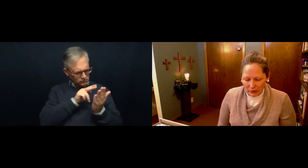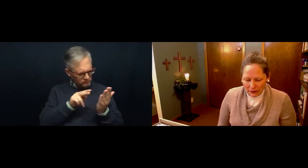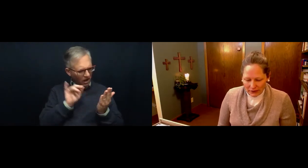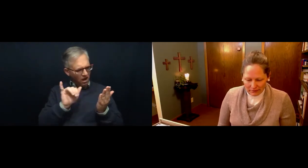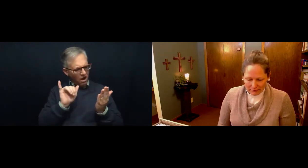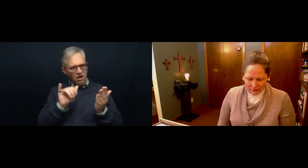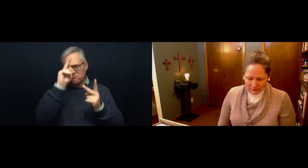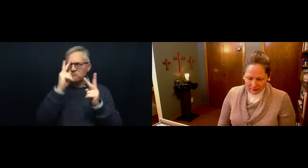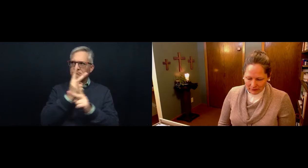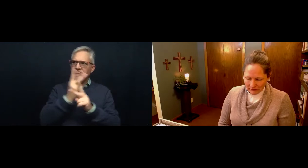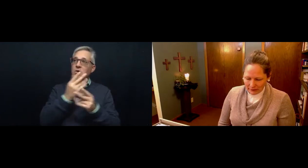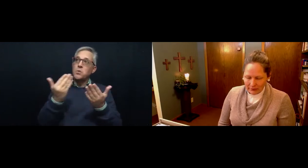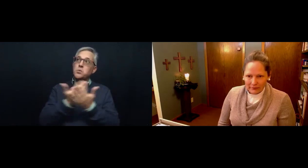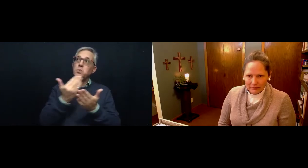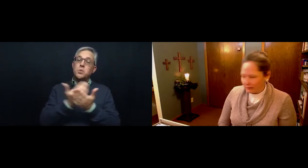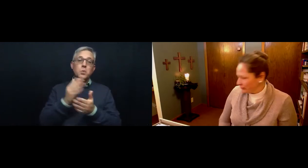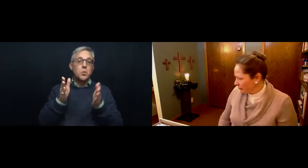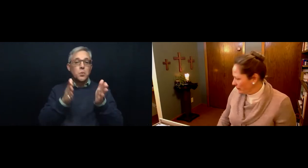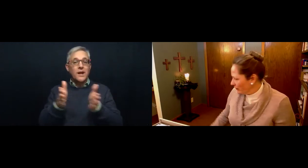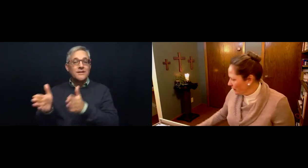our neighbors.